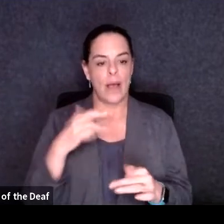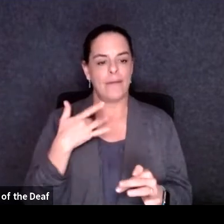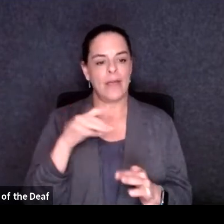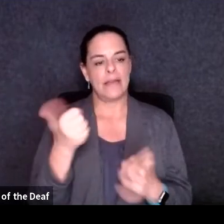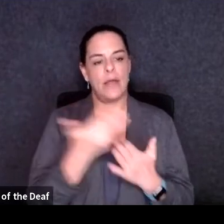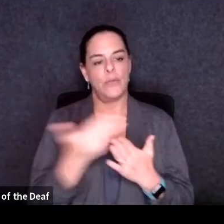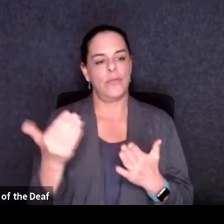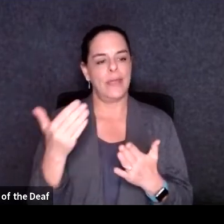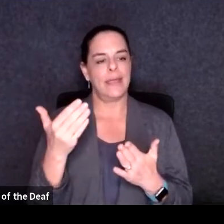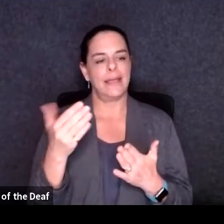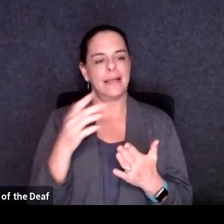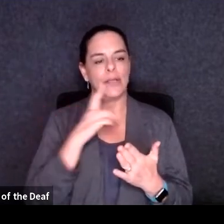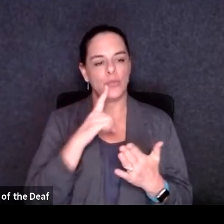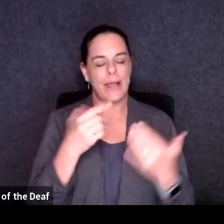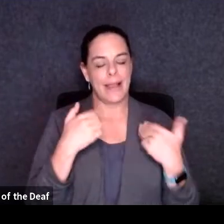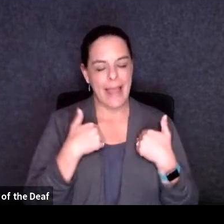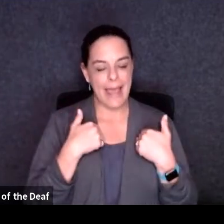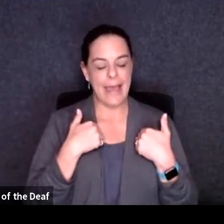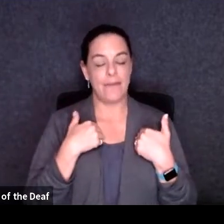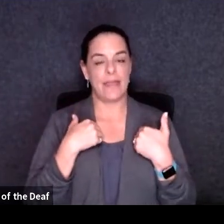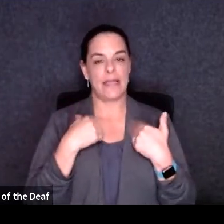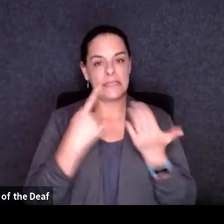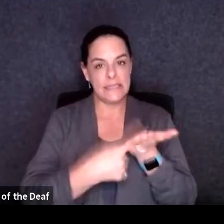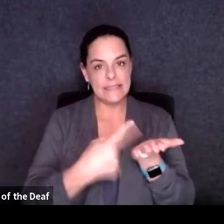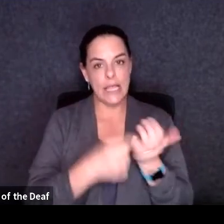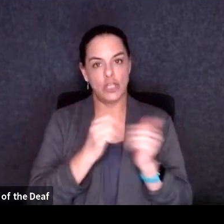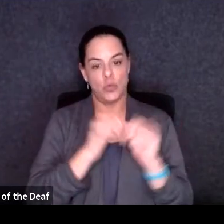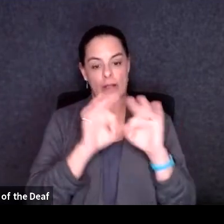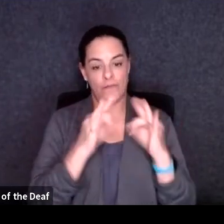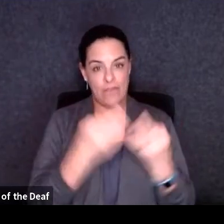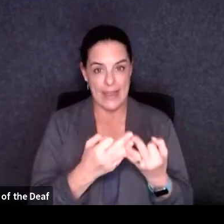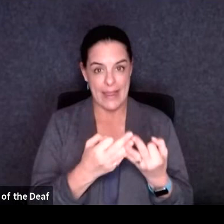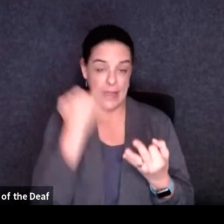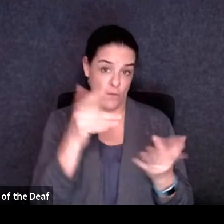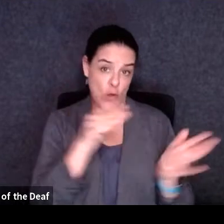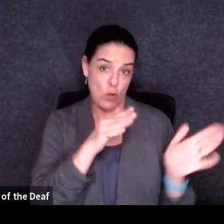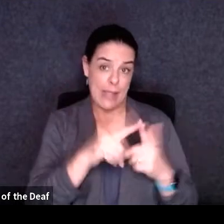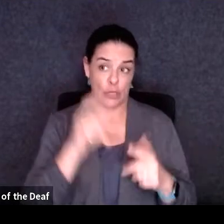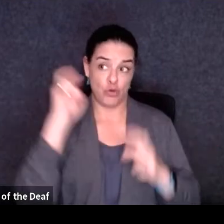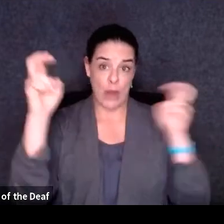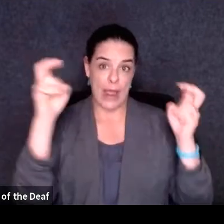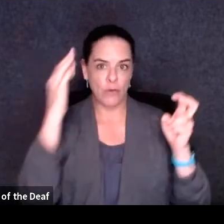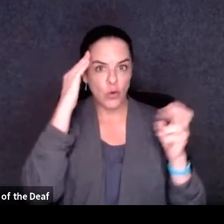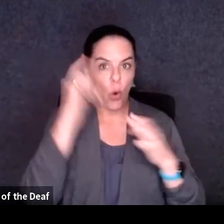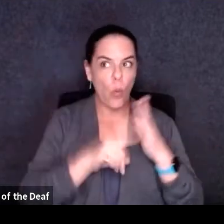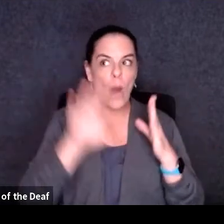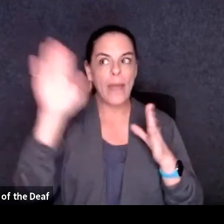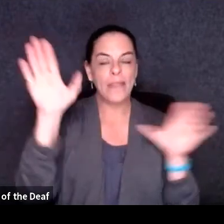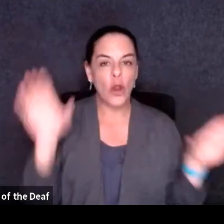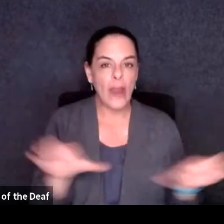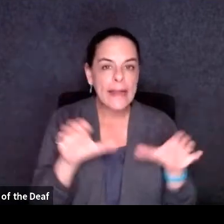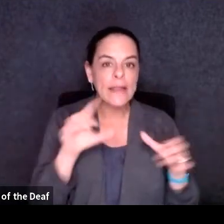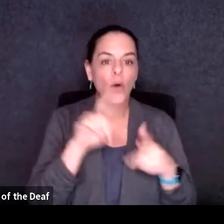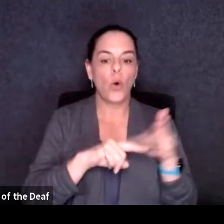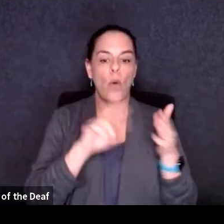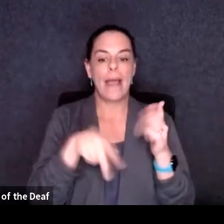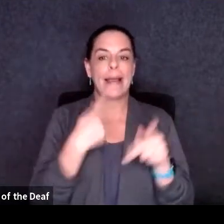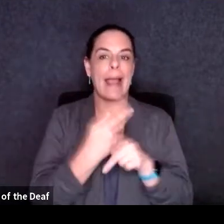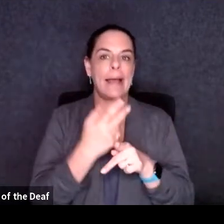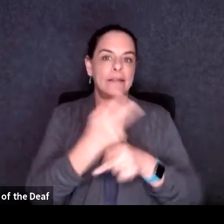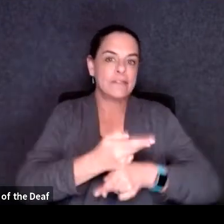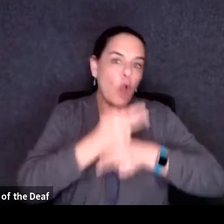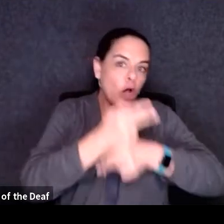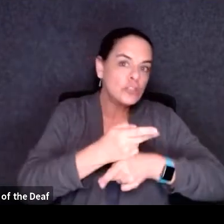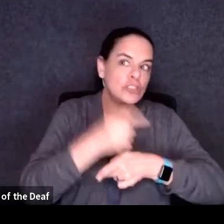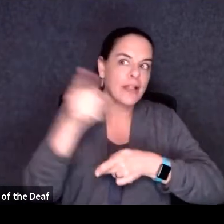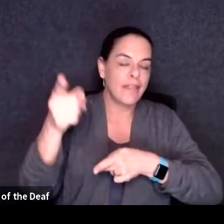haven't talked about, is really having those conversations with family members if you are going to be traveling, to know what their activities have been and what type of precautions they've been